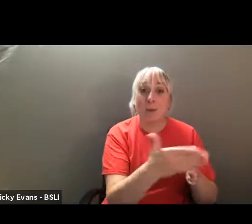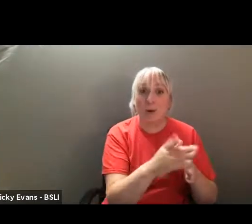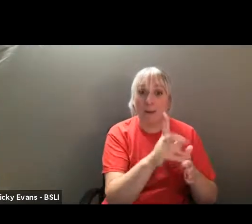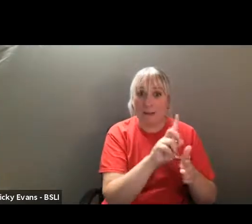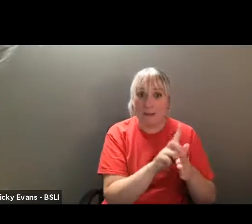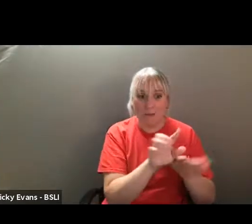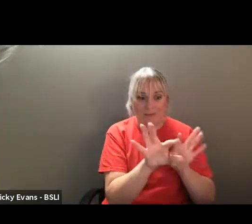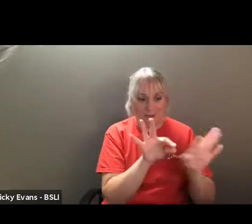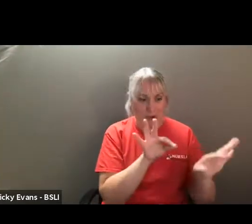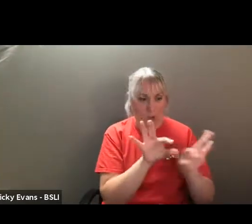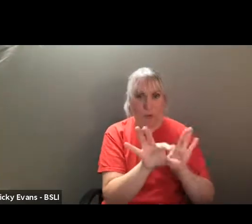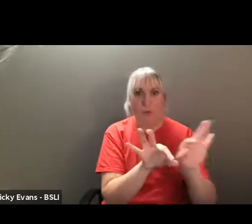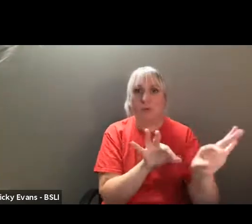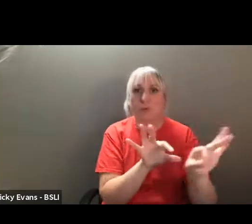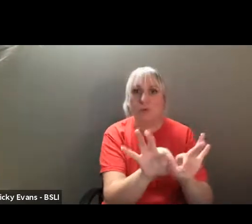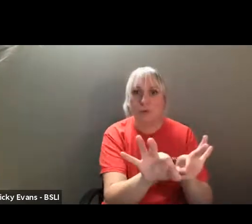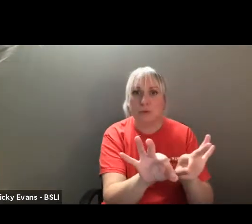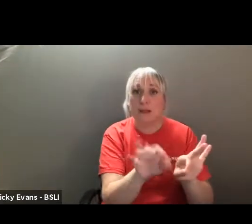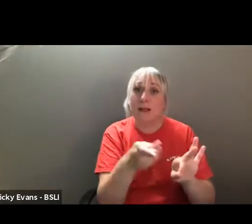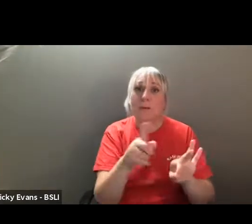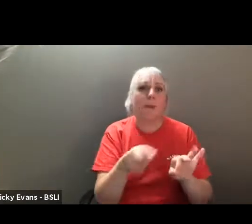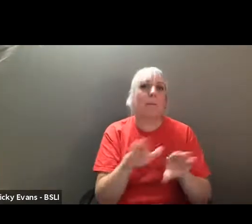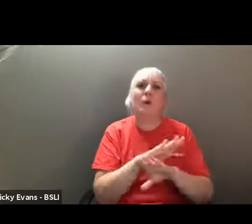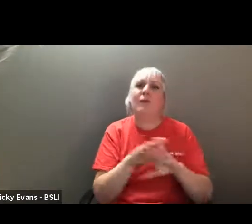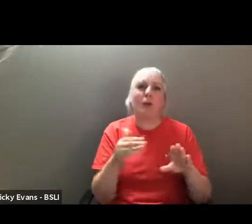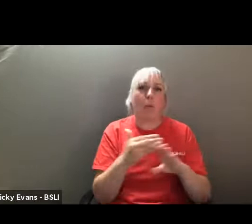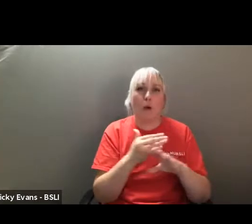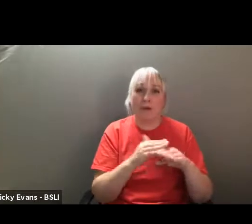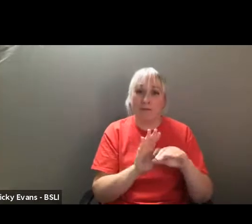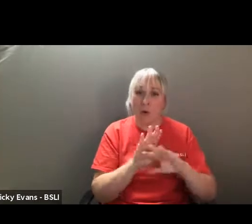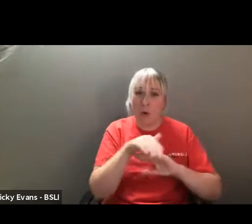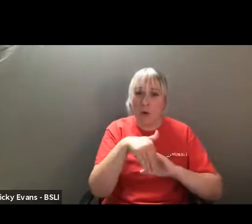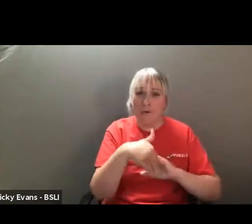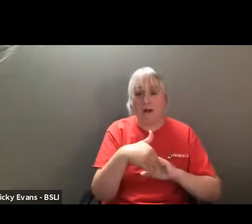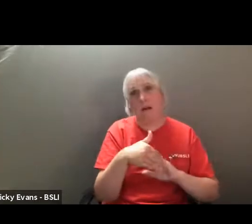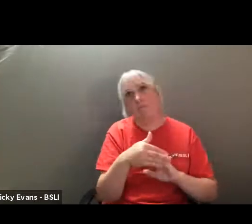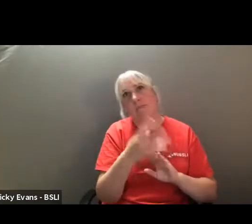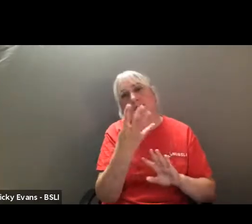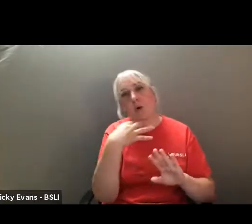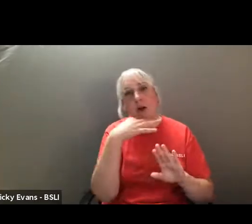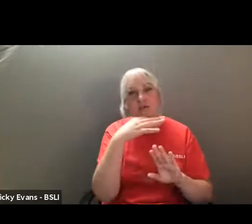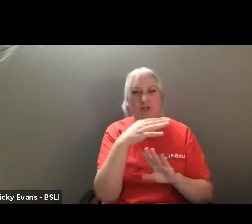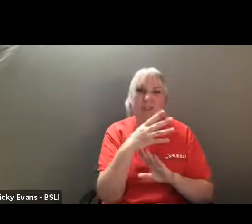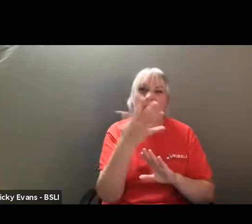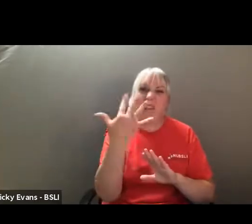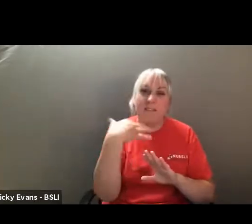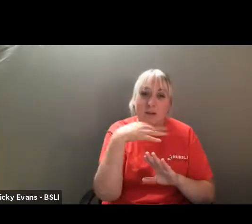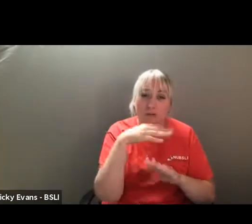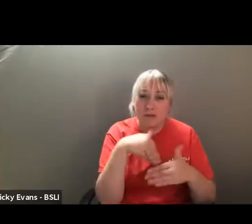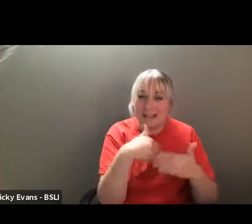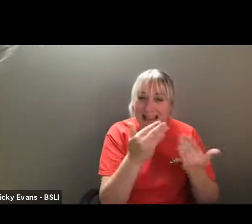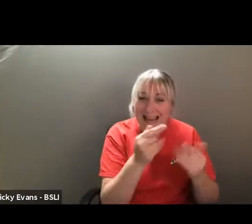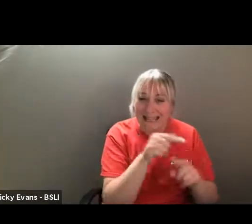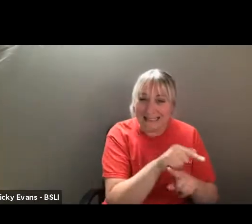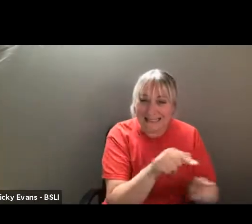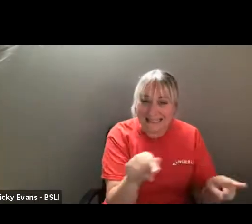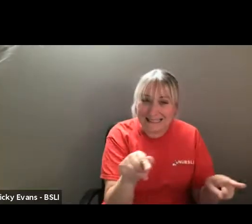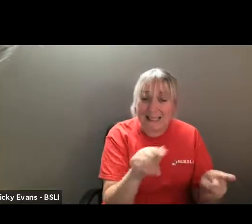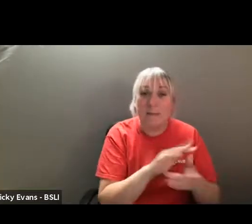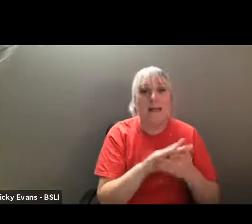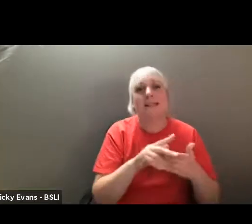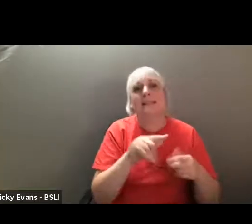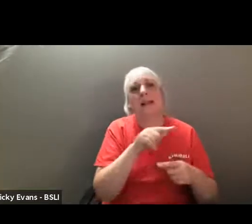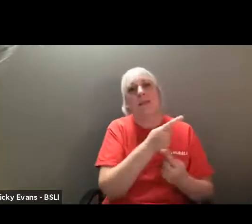So people who've been out of the workforce for more than 400 or 500 days, and therefore were no longer